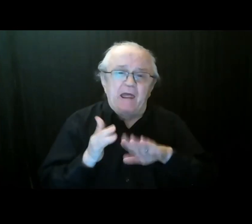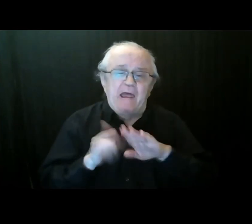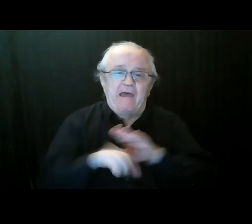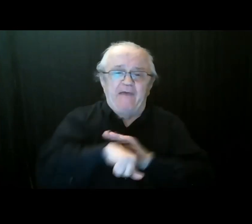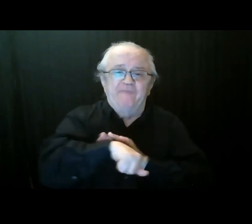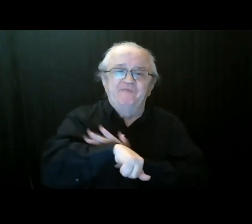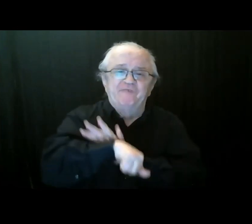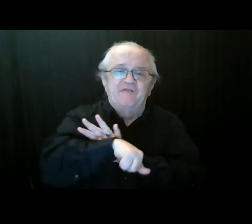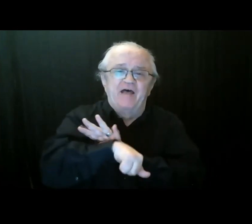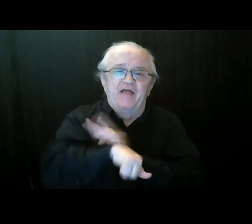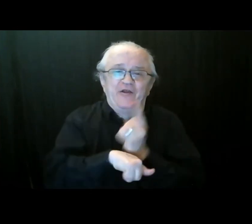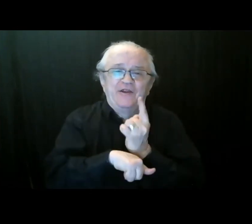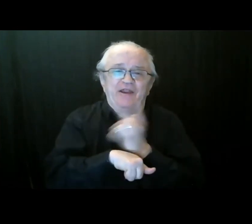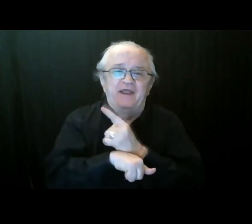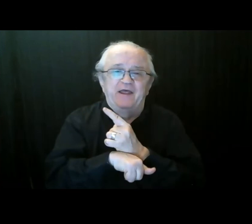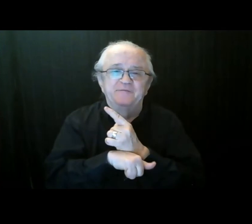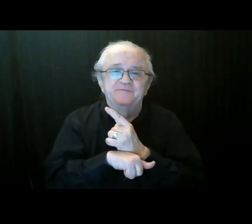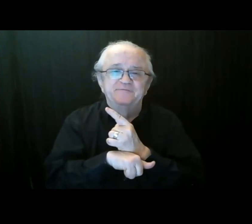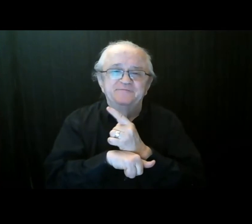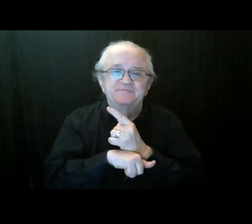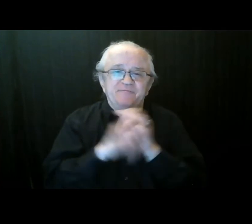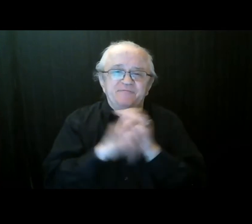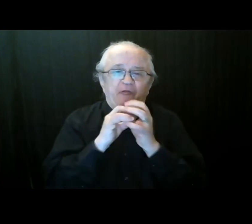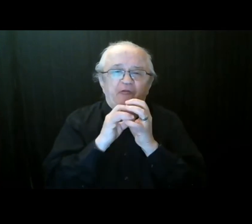been ejected prematurely from his nest.